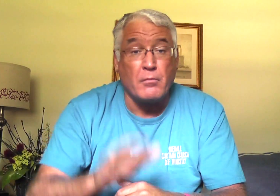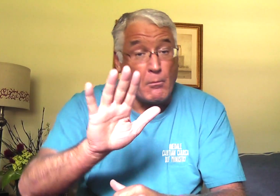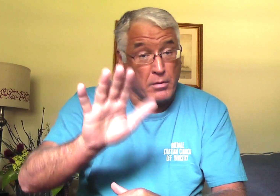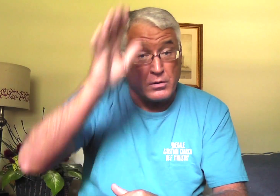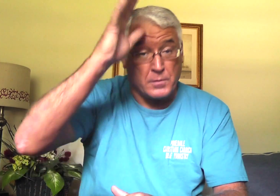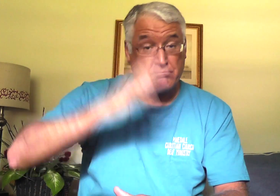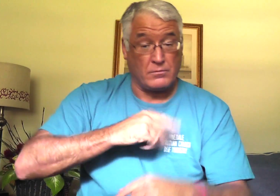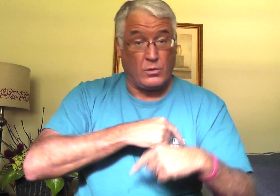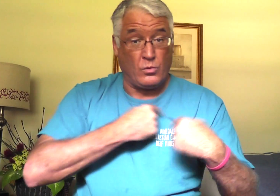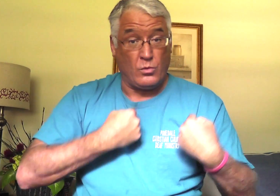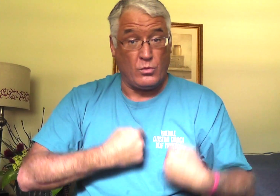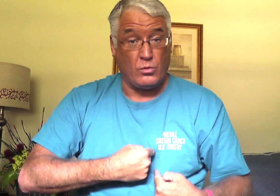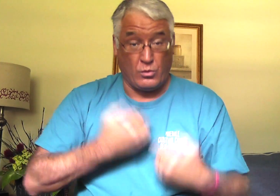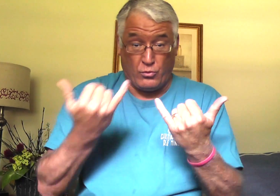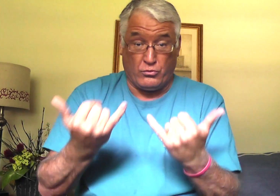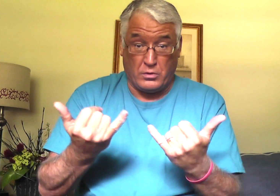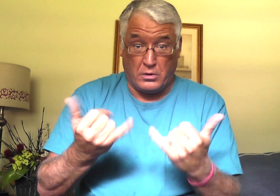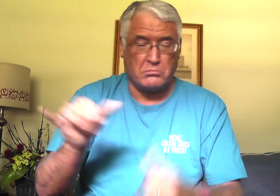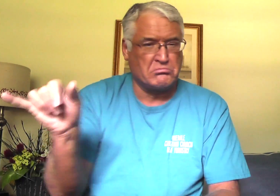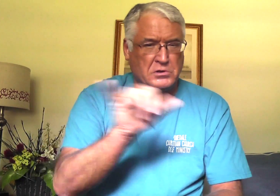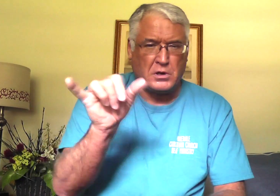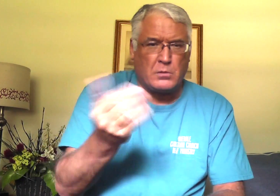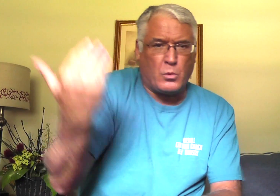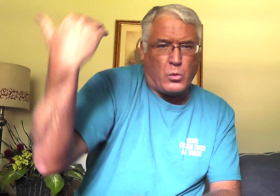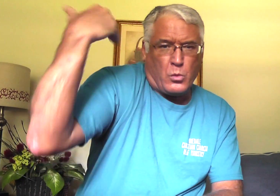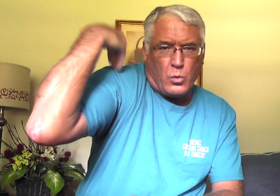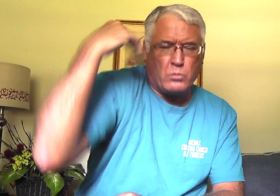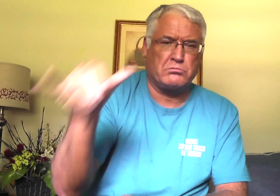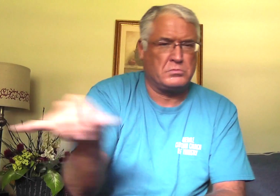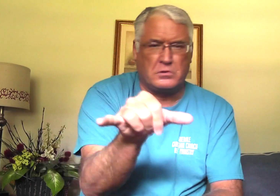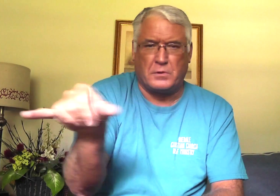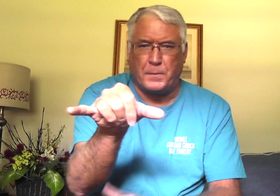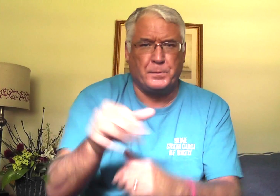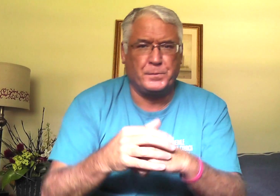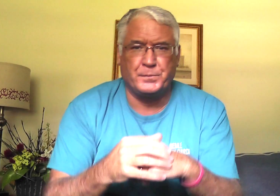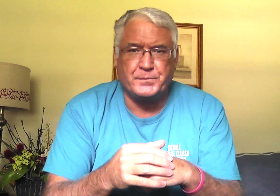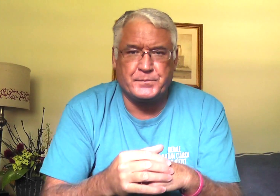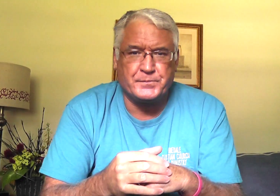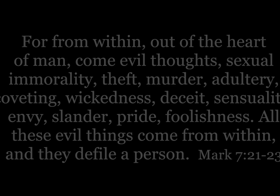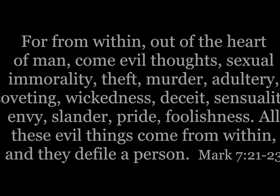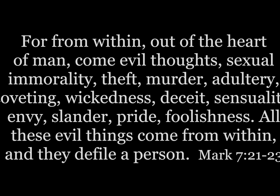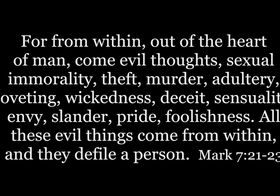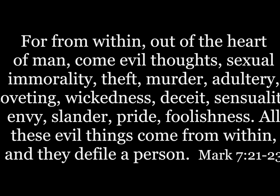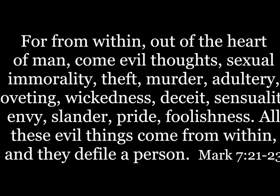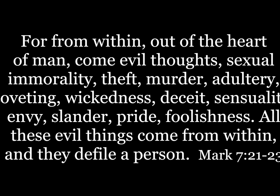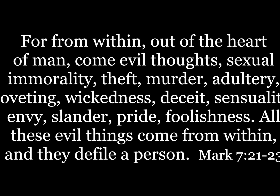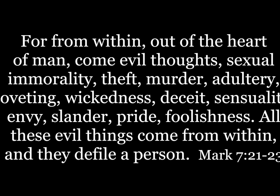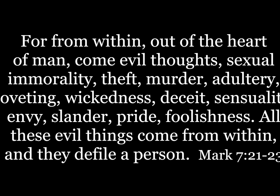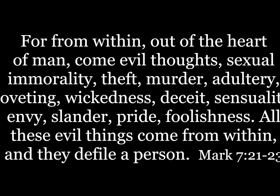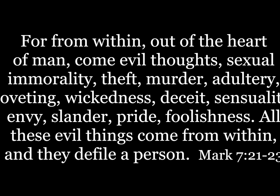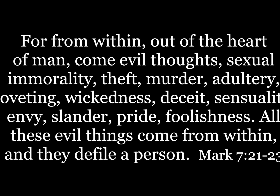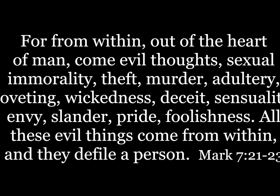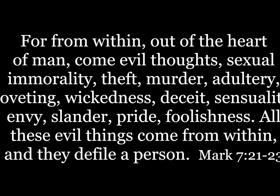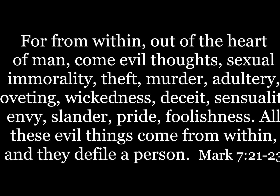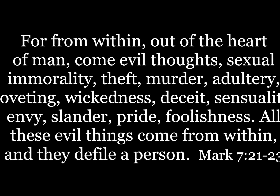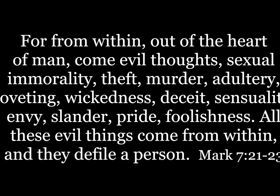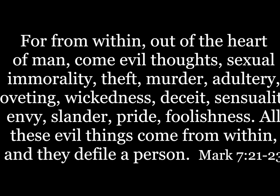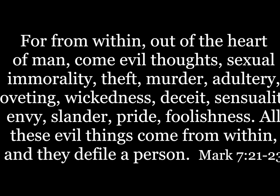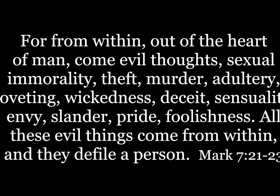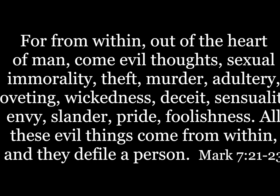culture today. But man's heart today is the same as it was long ago. For from within, out of the heart